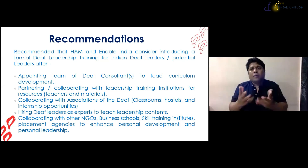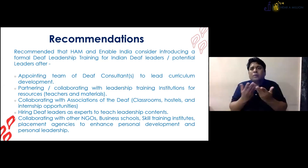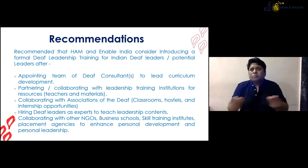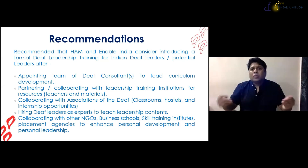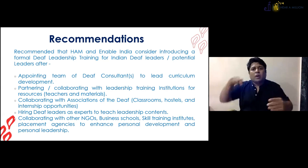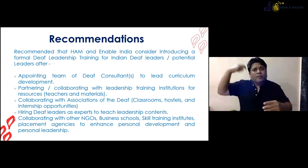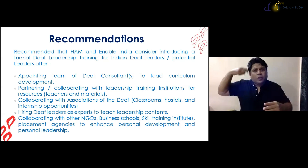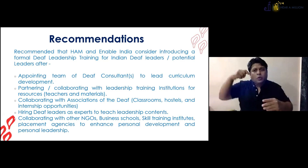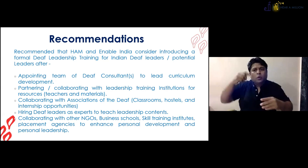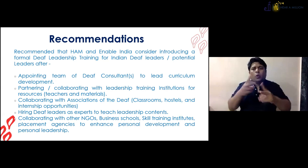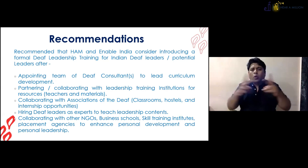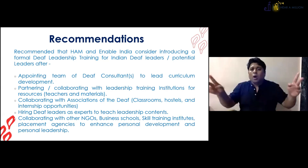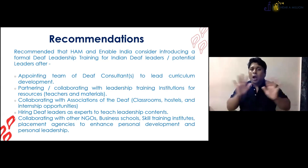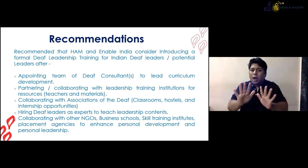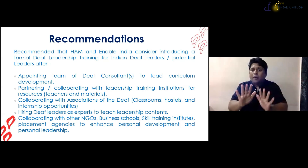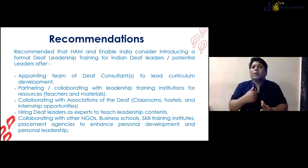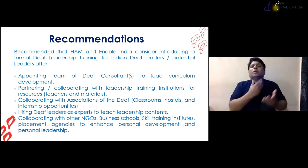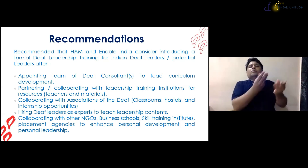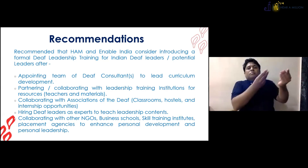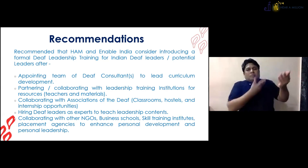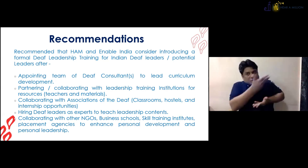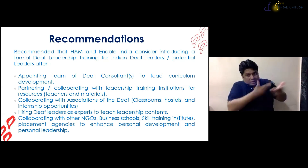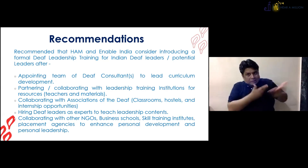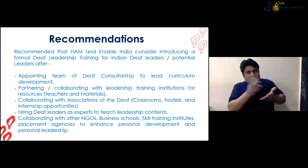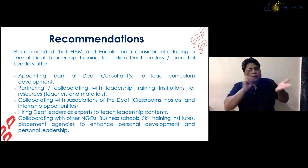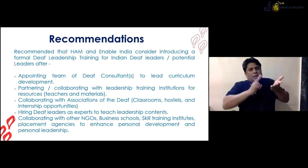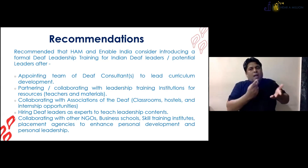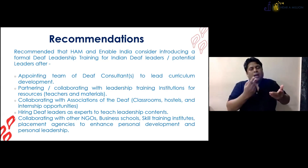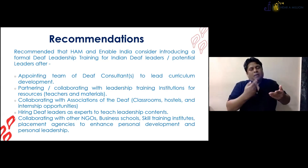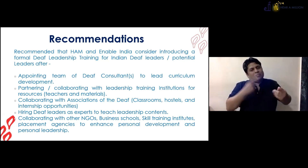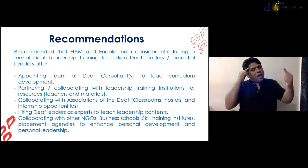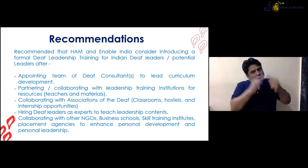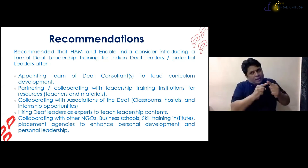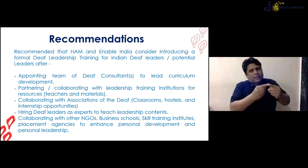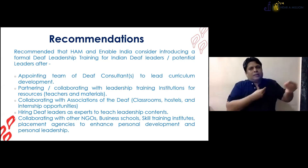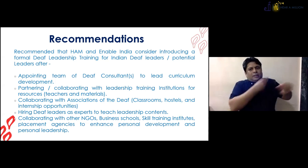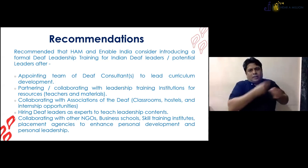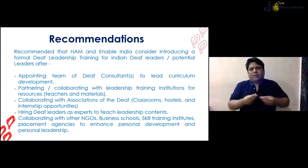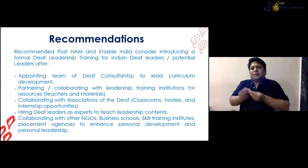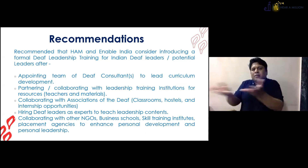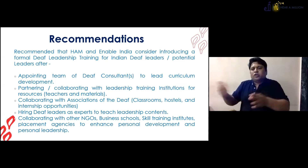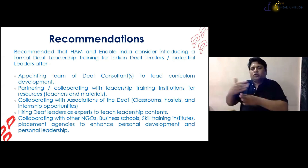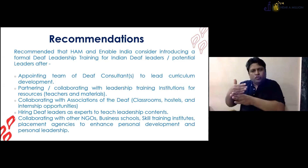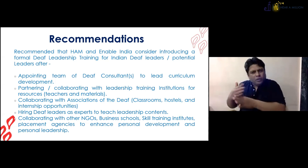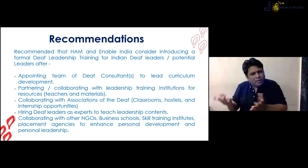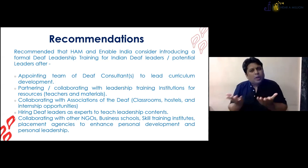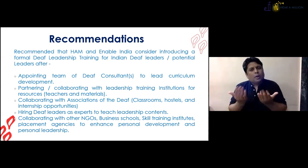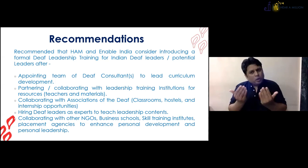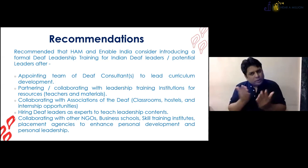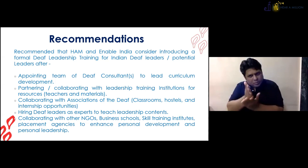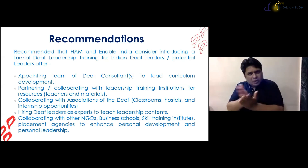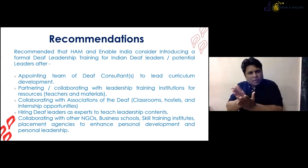they have in-depth videos, etc. So we can use their material. We can ask them, come to a consensus and a